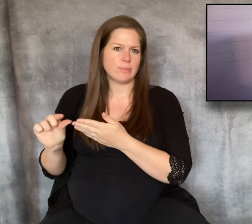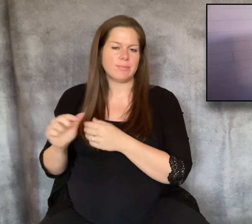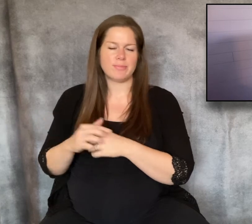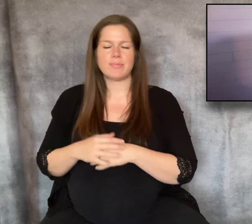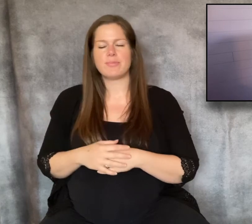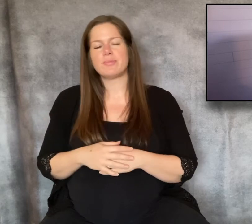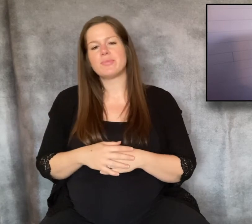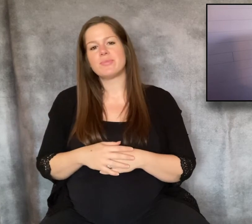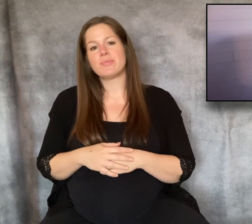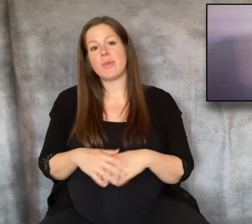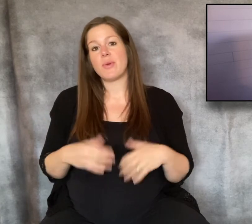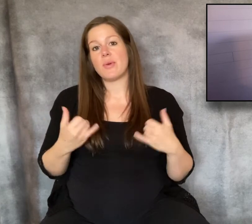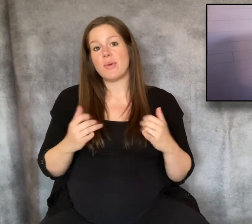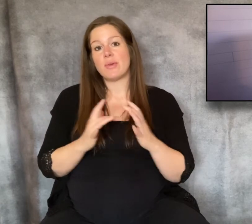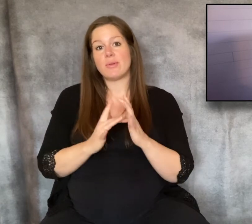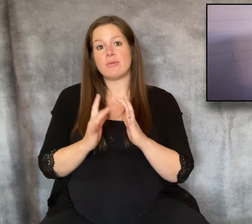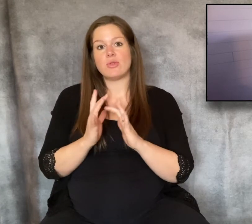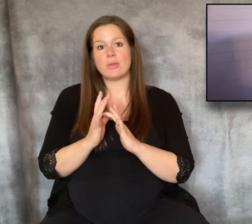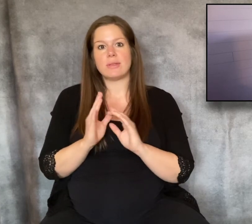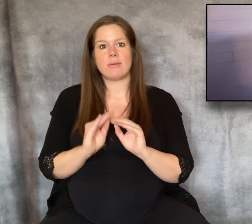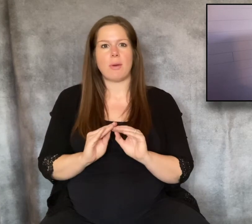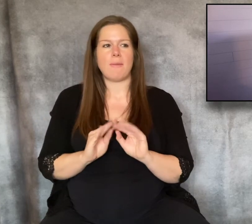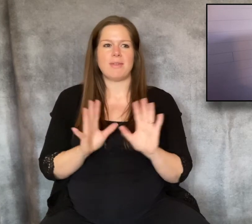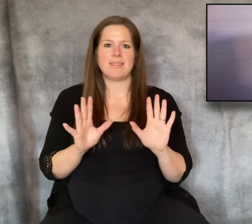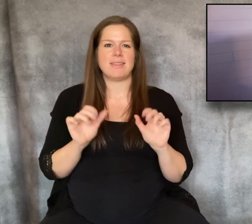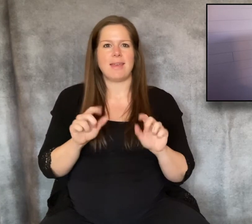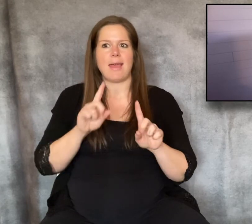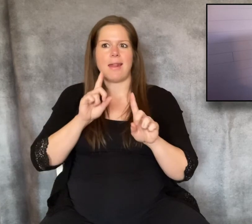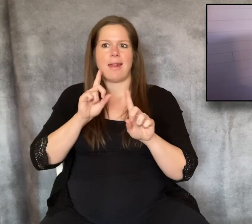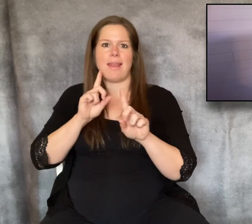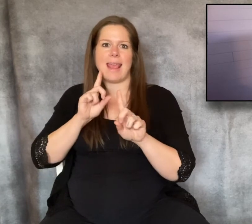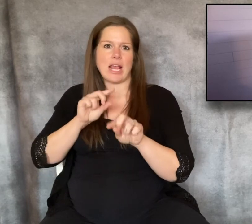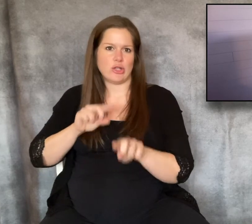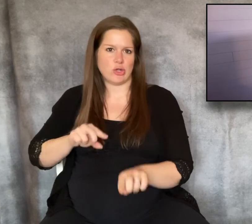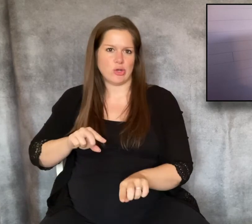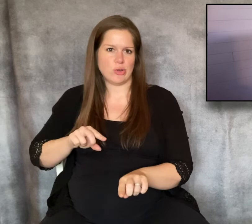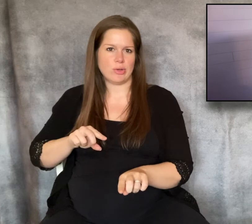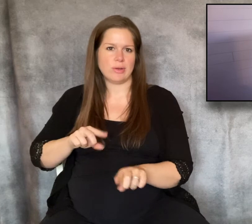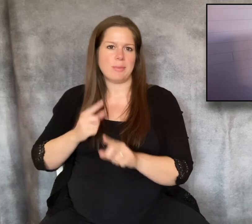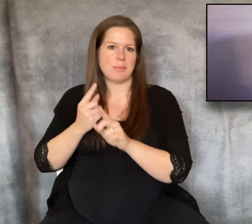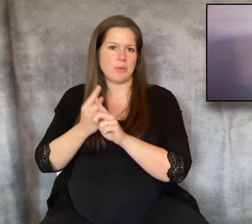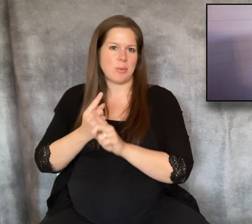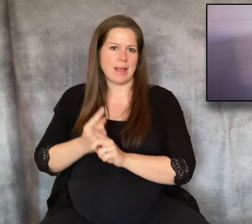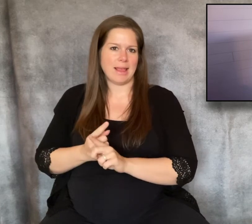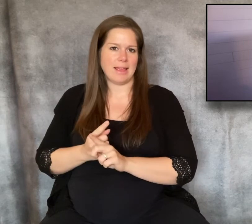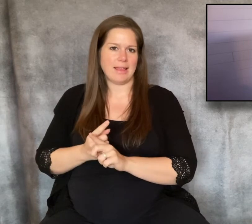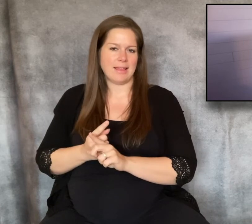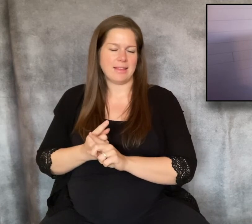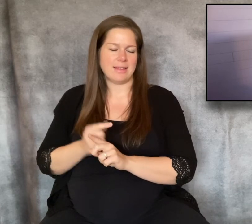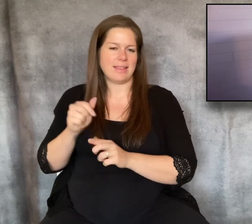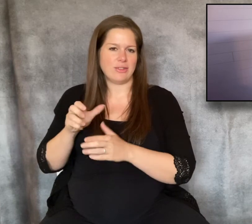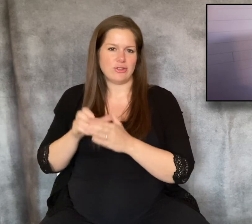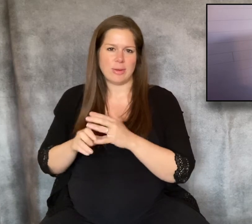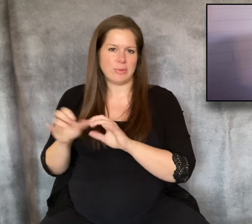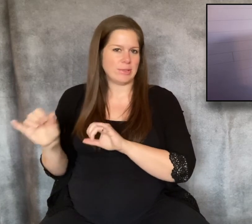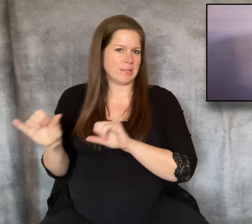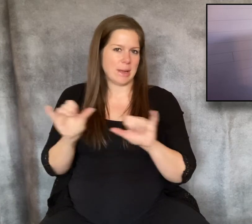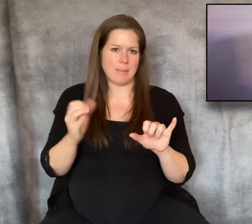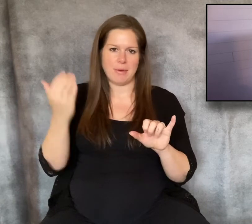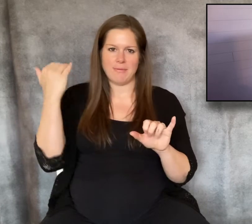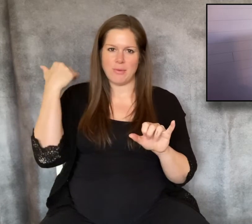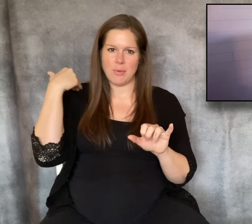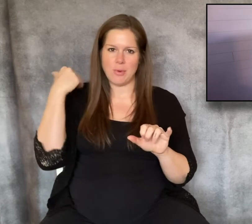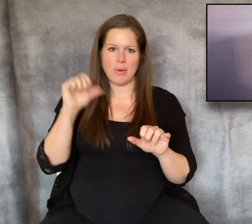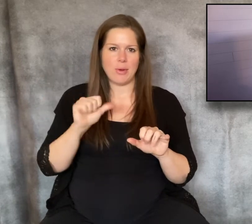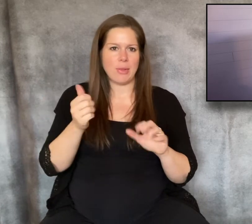to live. So Jesus obviously is able to answer them here in Matthew 19, just like he has in